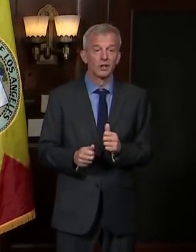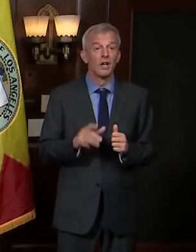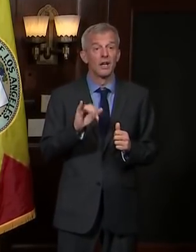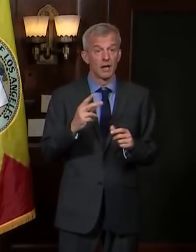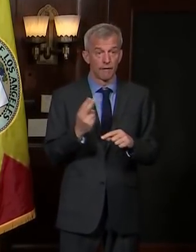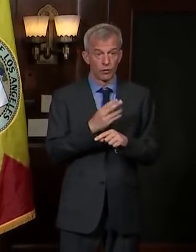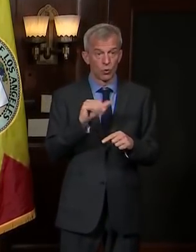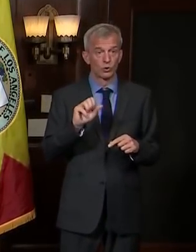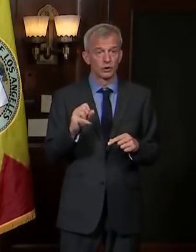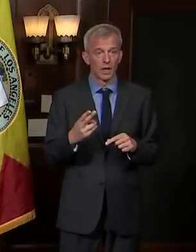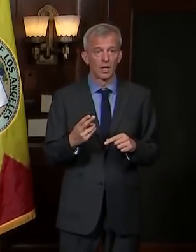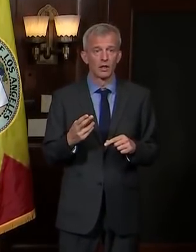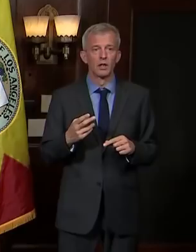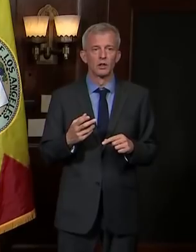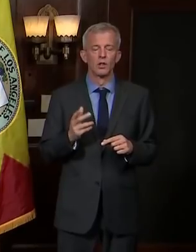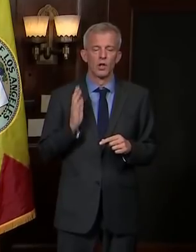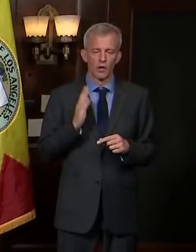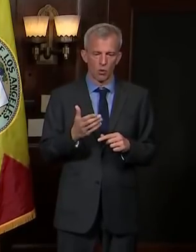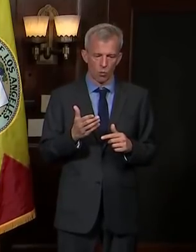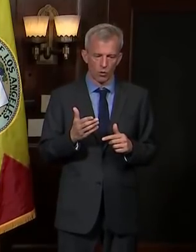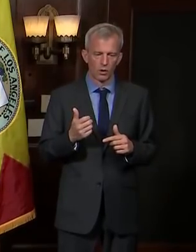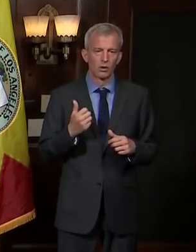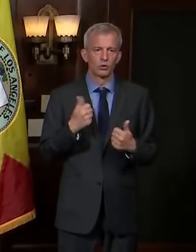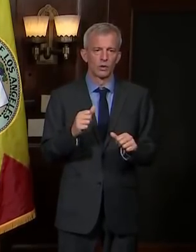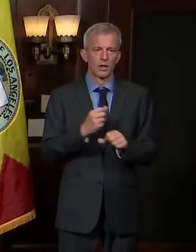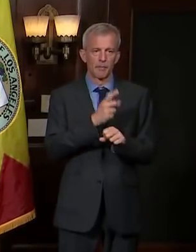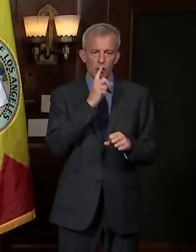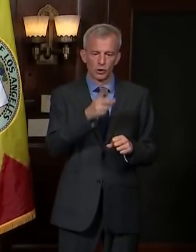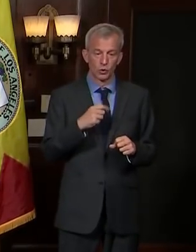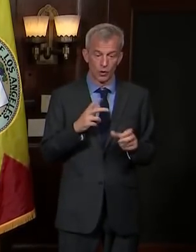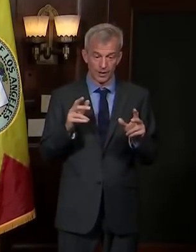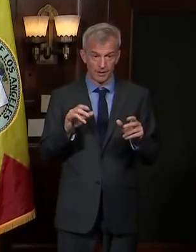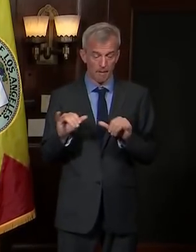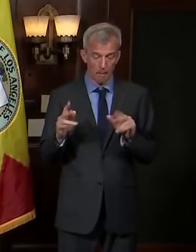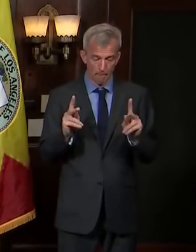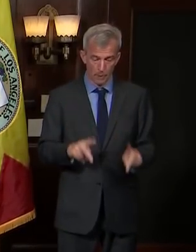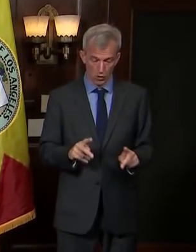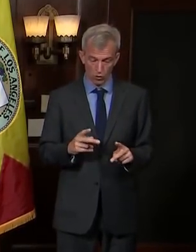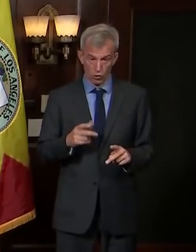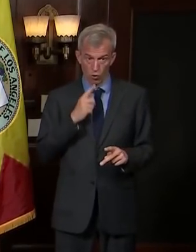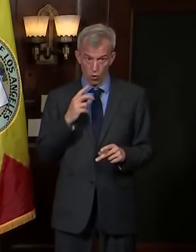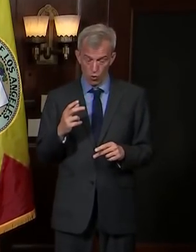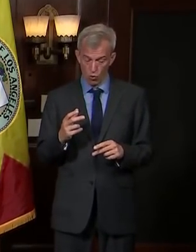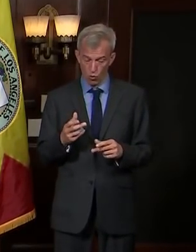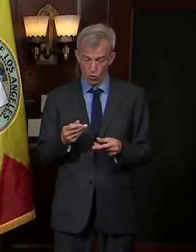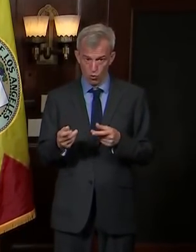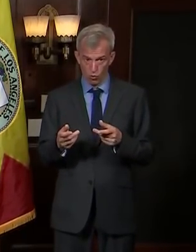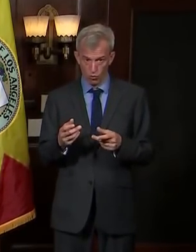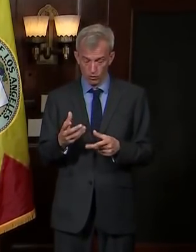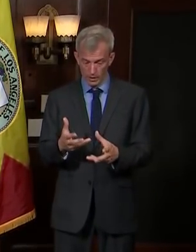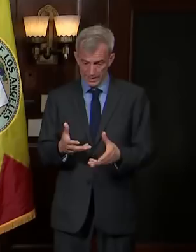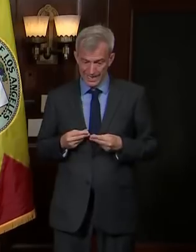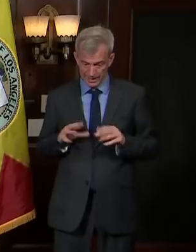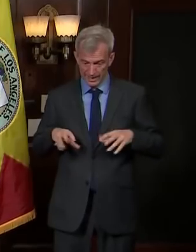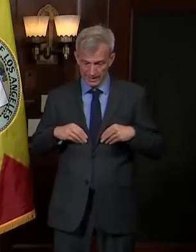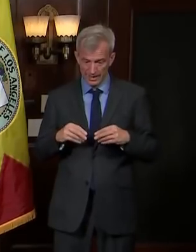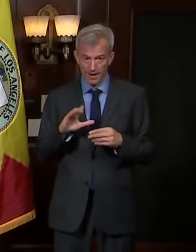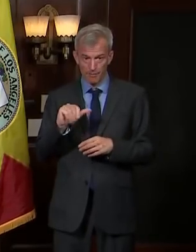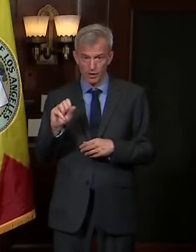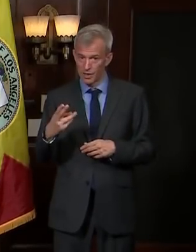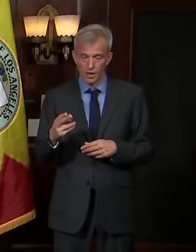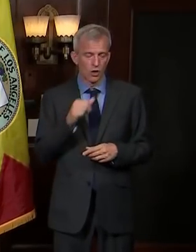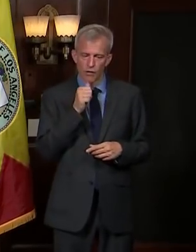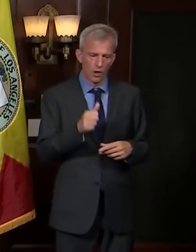to eliminate cross-handling of cash and food. All food will be out of reach of the public, and customers will not be allowed